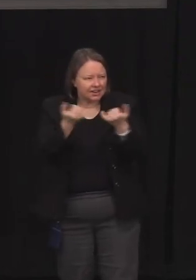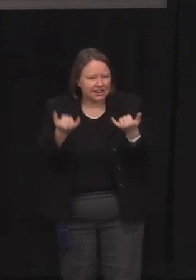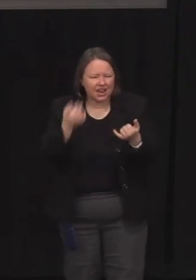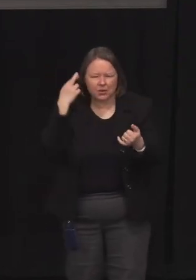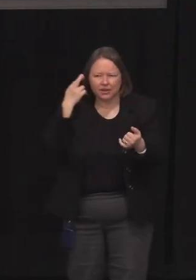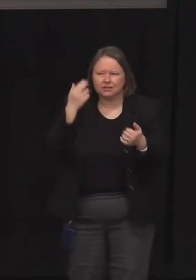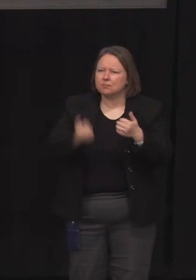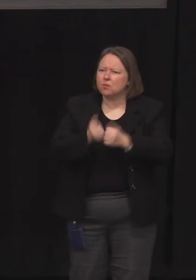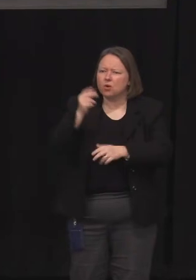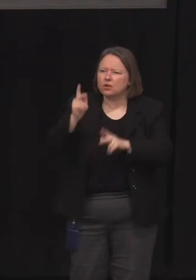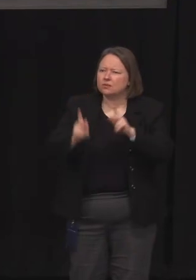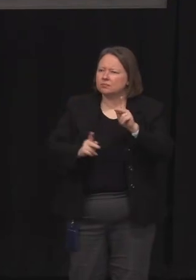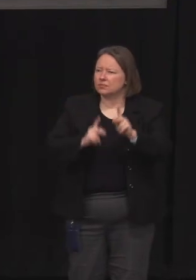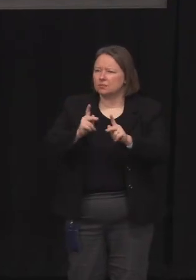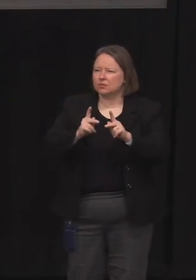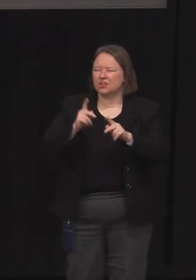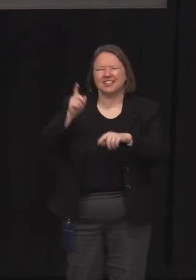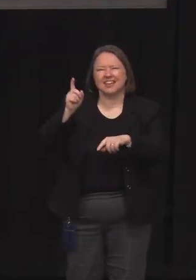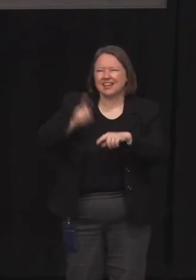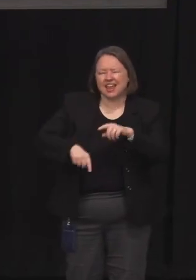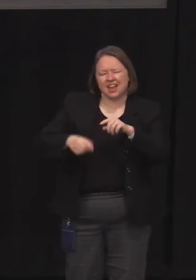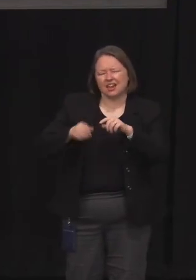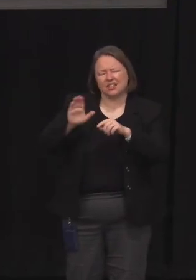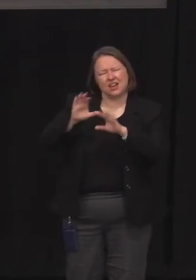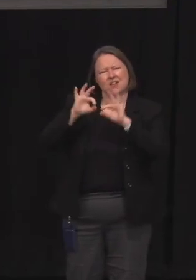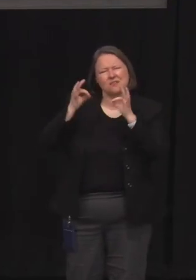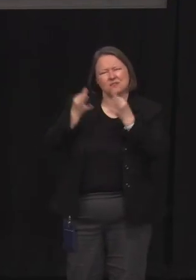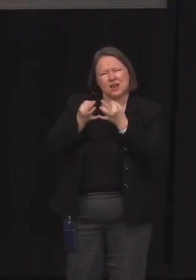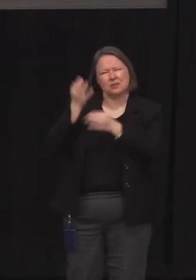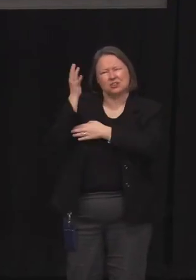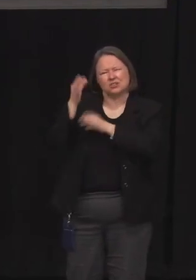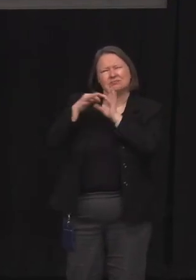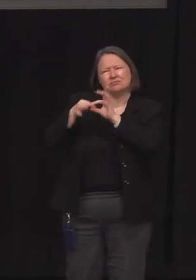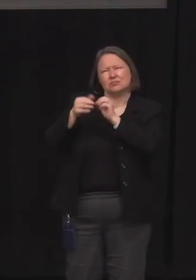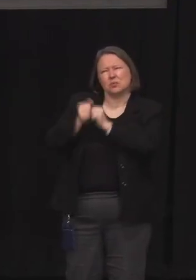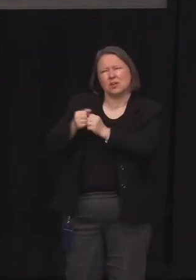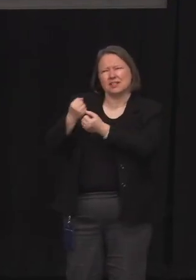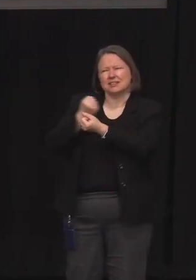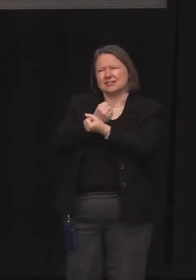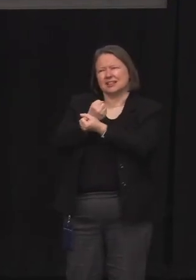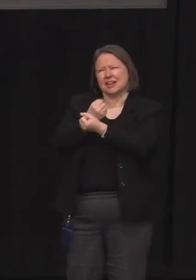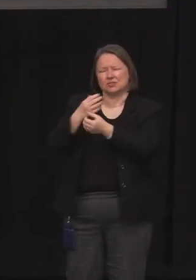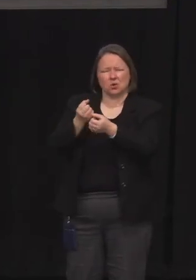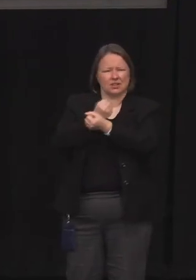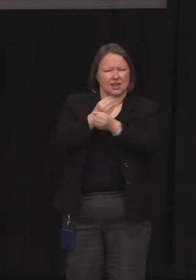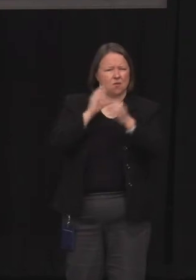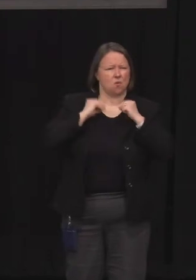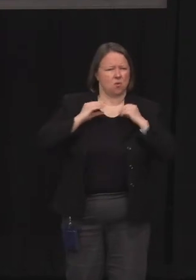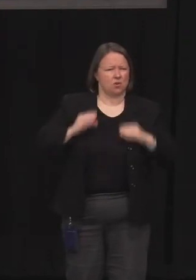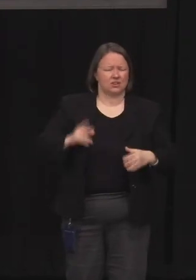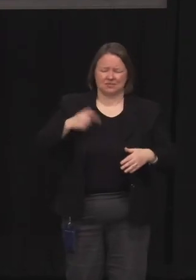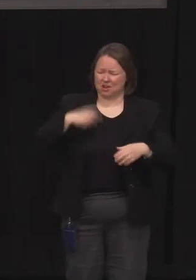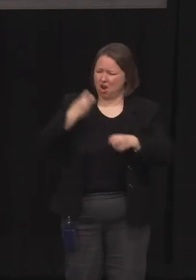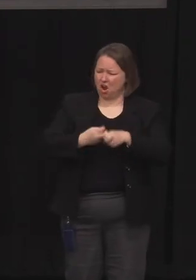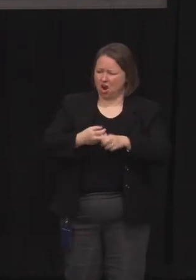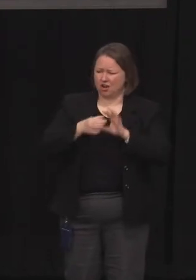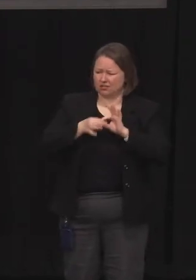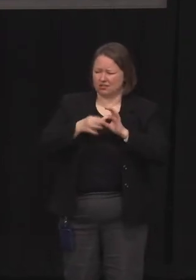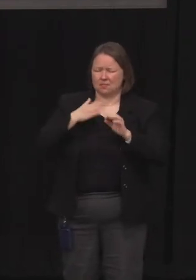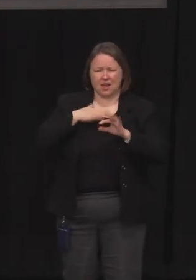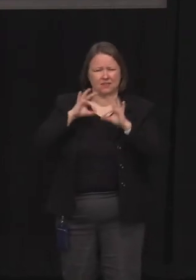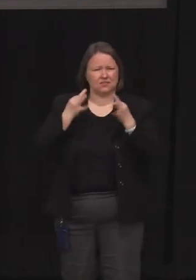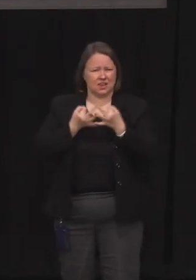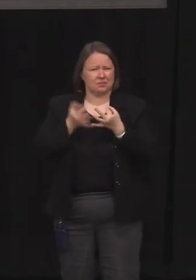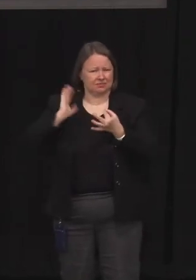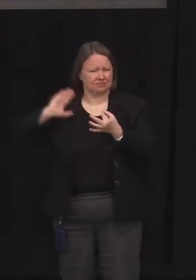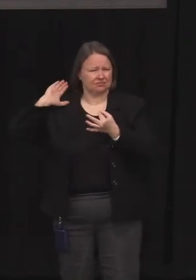that most people can't trace their family tree back to slaves and slaveholders, I know that it would be really hard for me to trace my family tree back to that